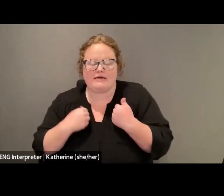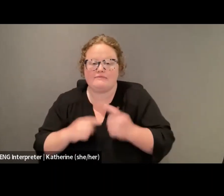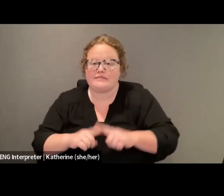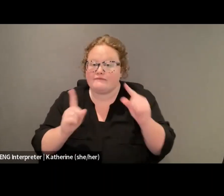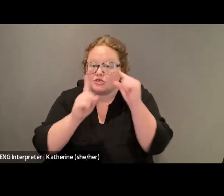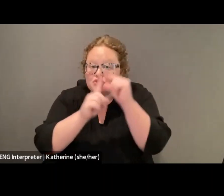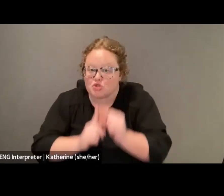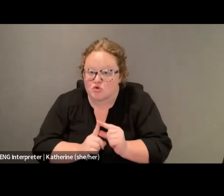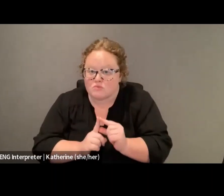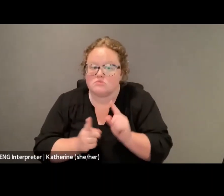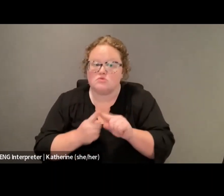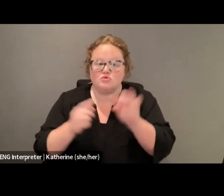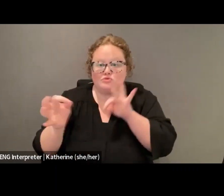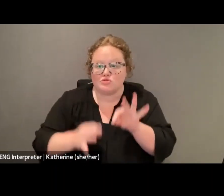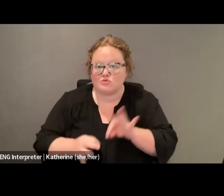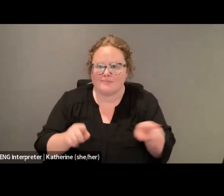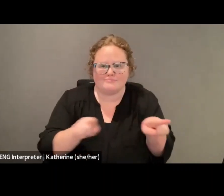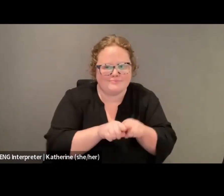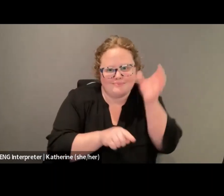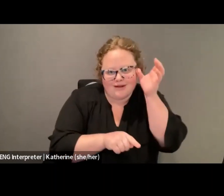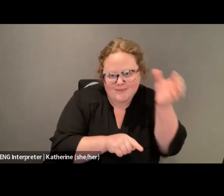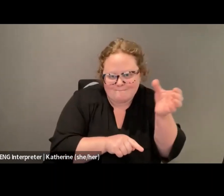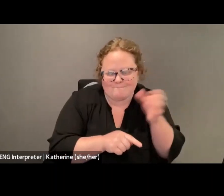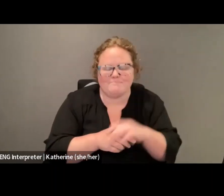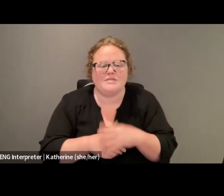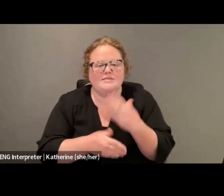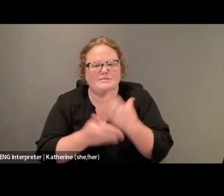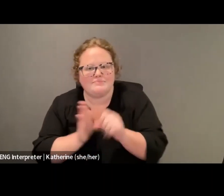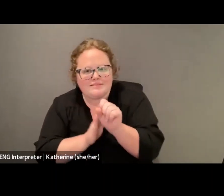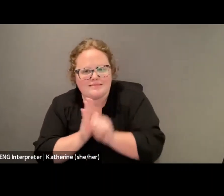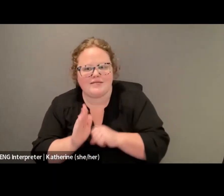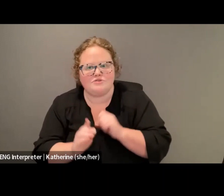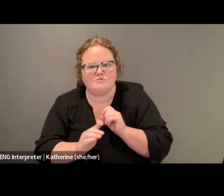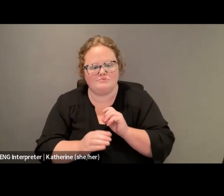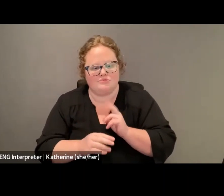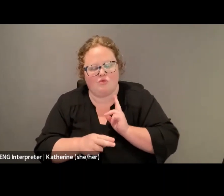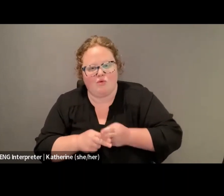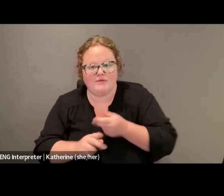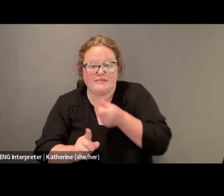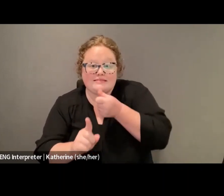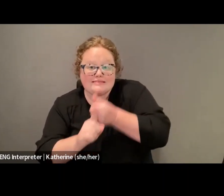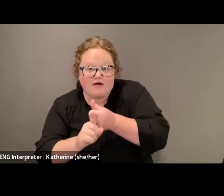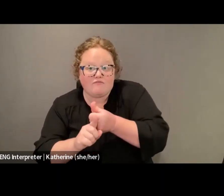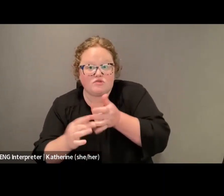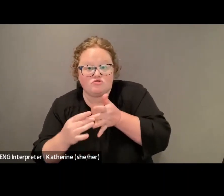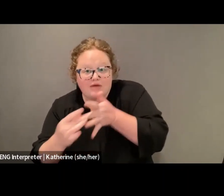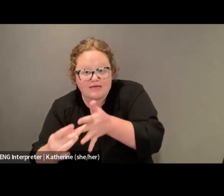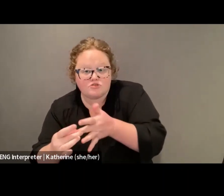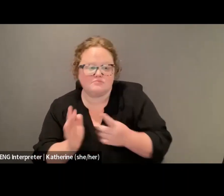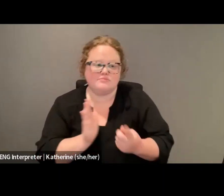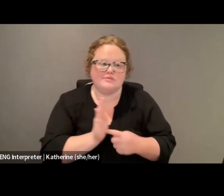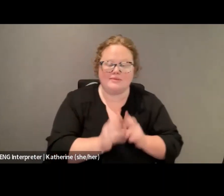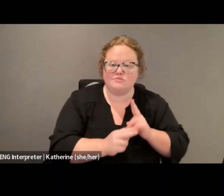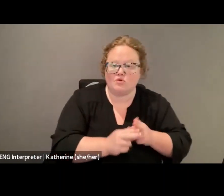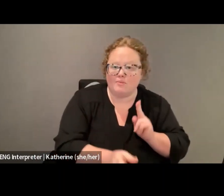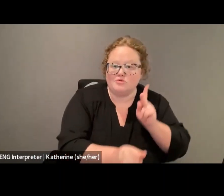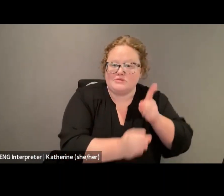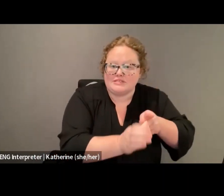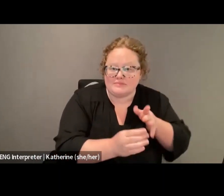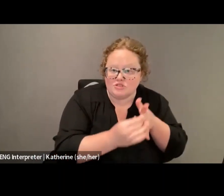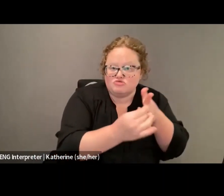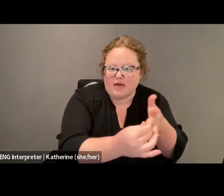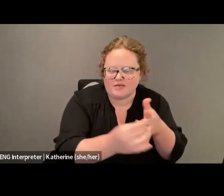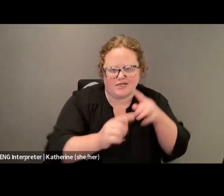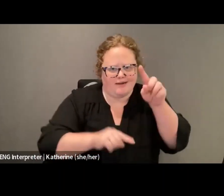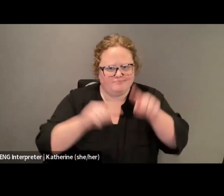the same concepts. As we were saying, some states it's called self-direction, in other states it's called participant direction. And so when